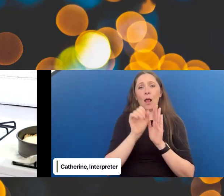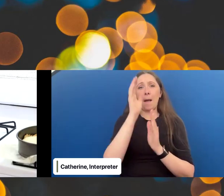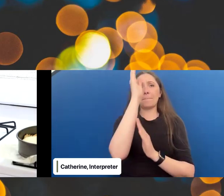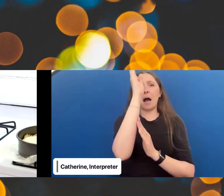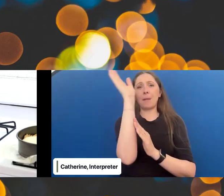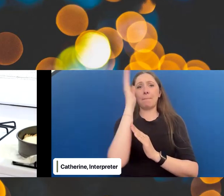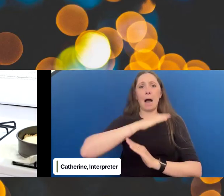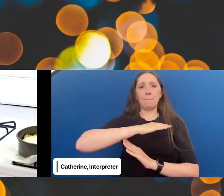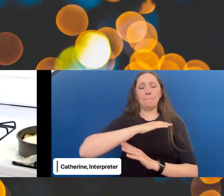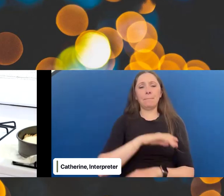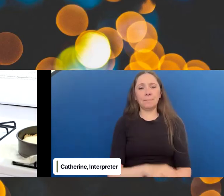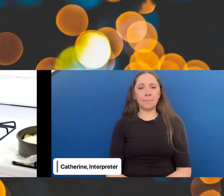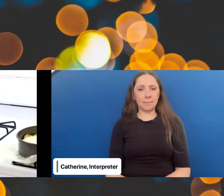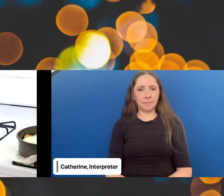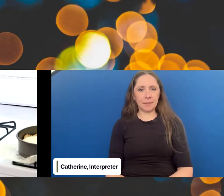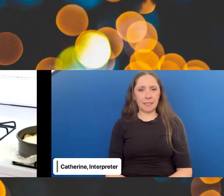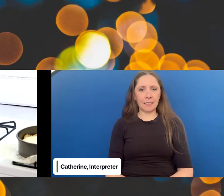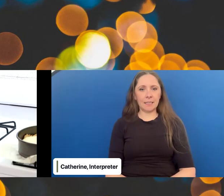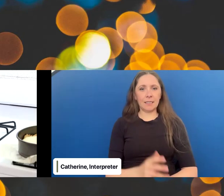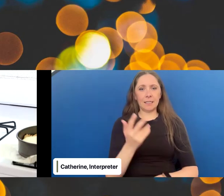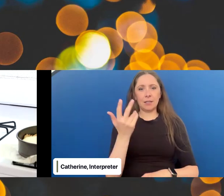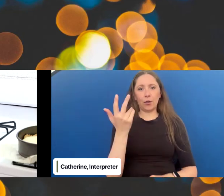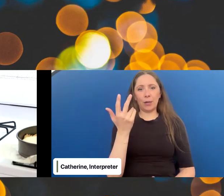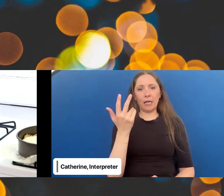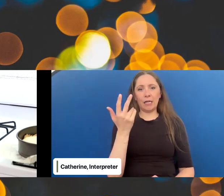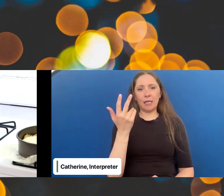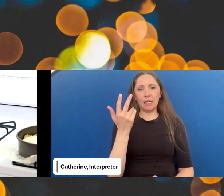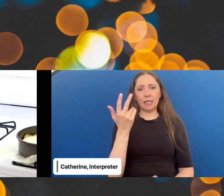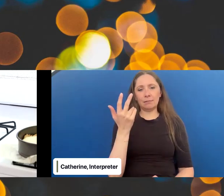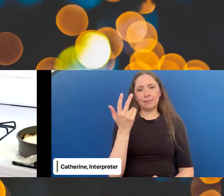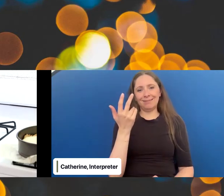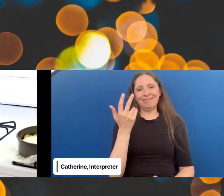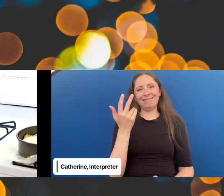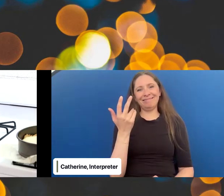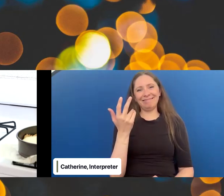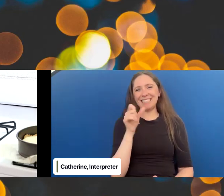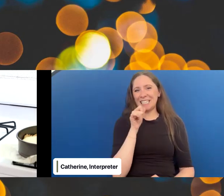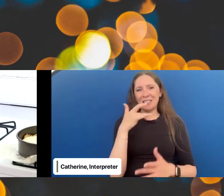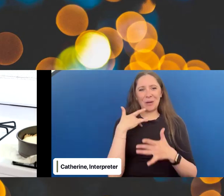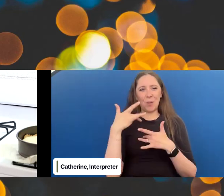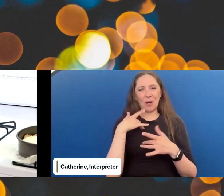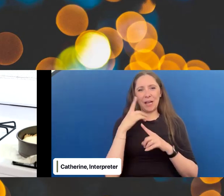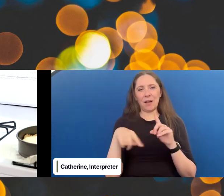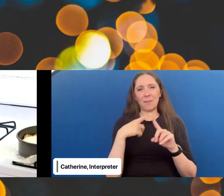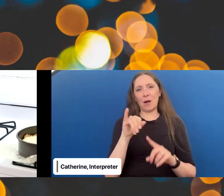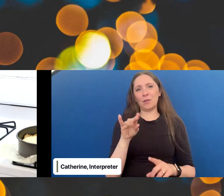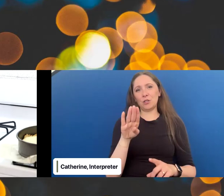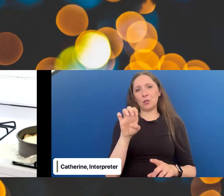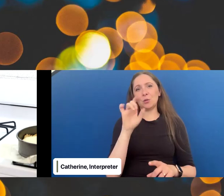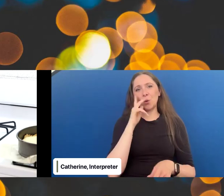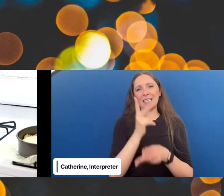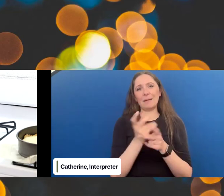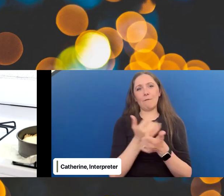This. And we got a trio. And don't worry about the peach juice. It's just going to keep the peaches